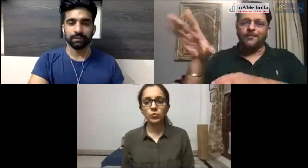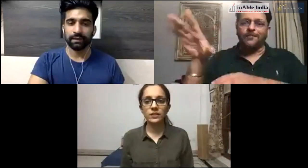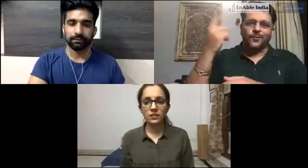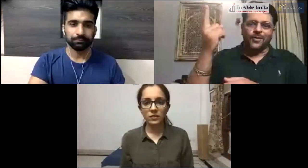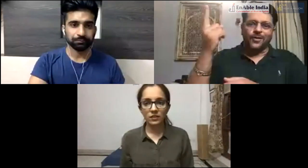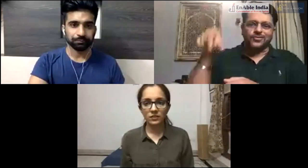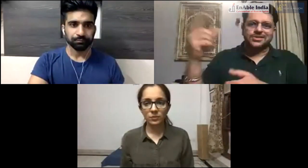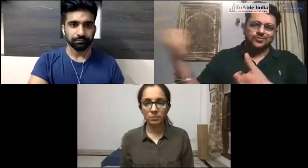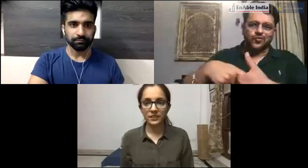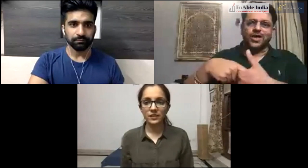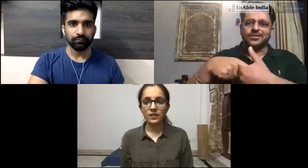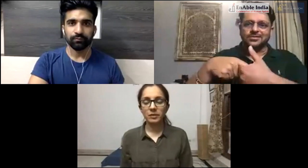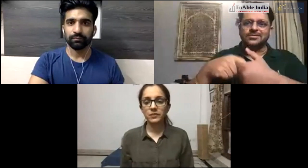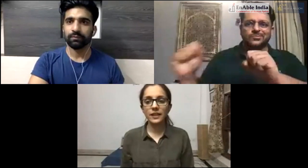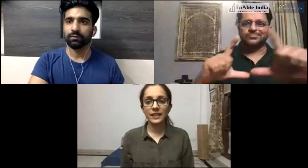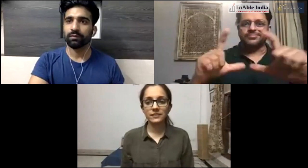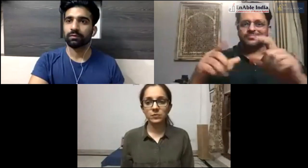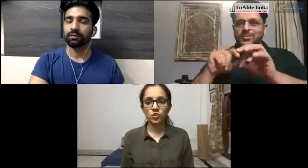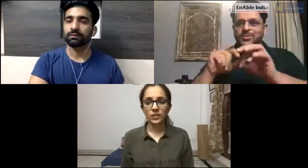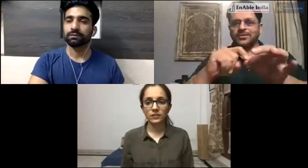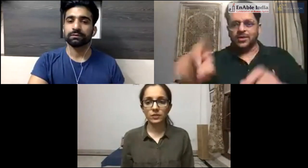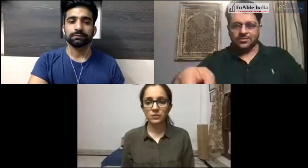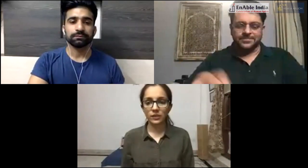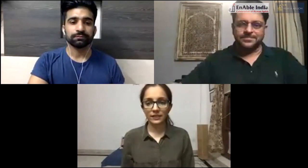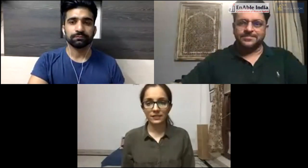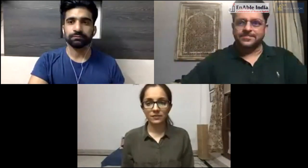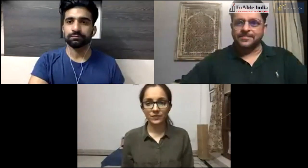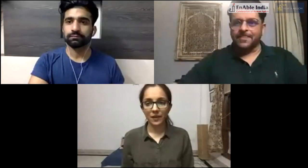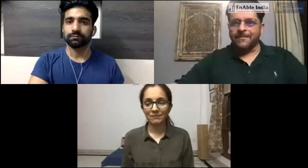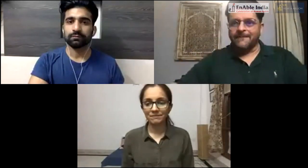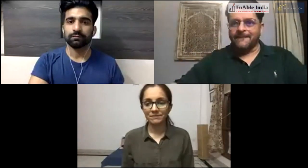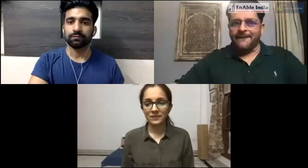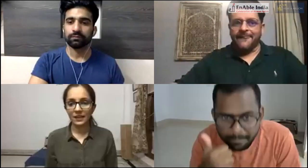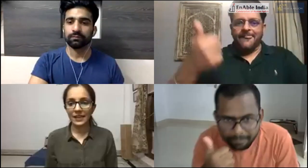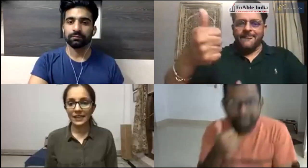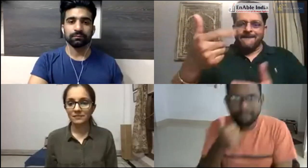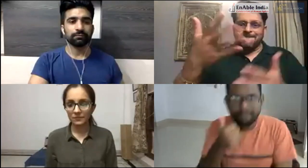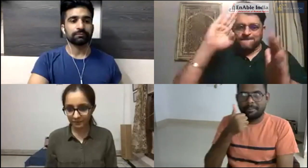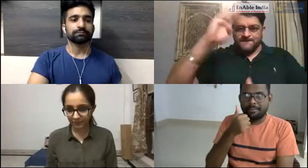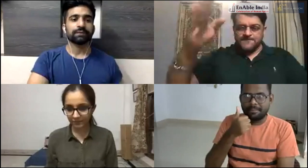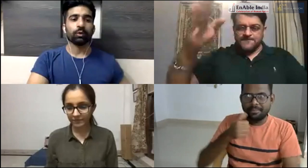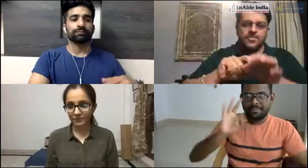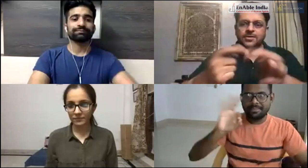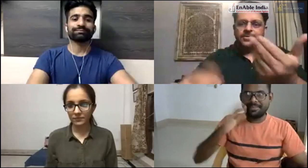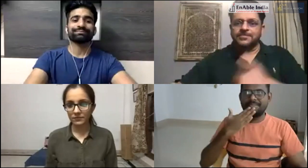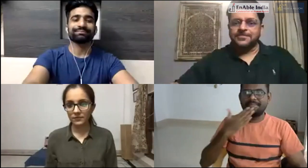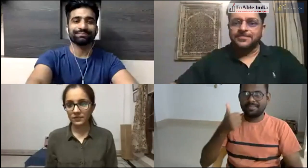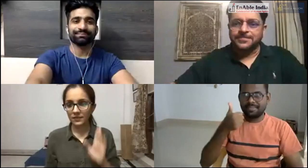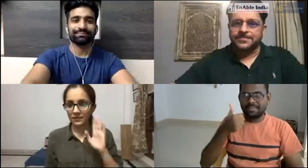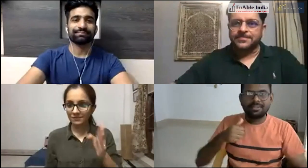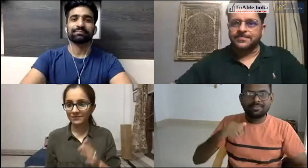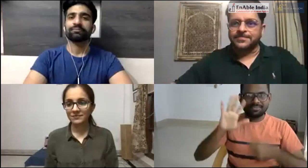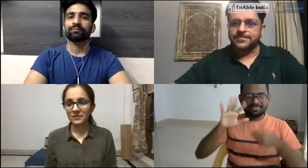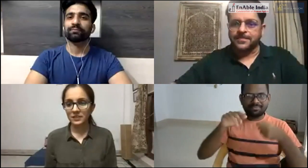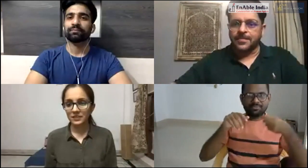Gautam will pick people and they will join. They will be spotlighted. Yeah. Hi. Hello.